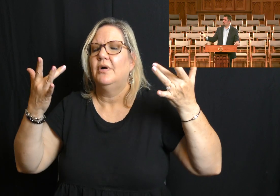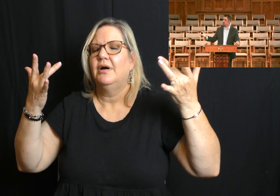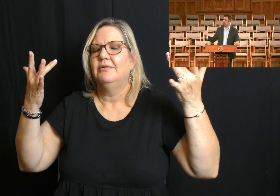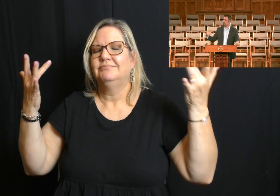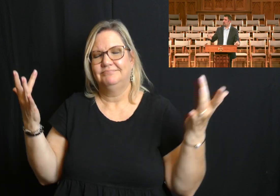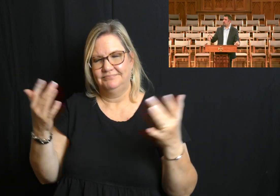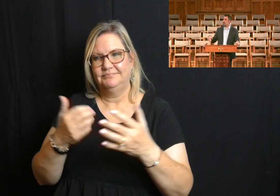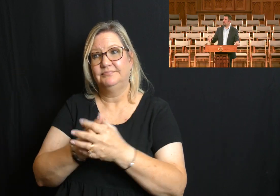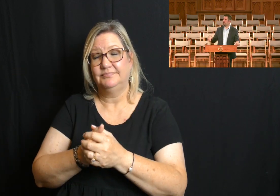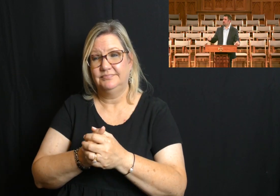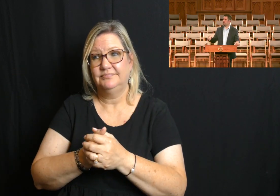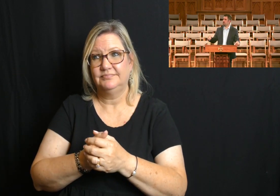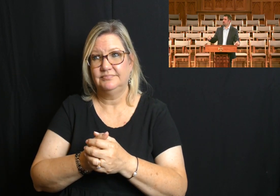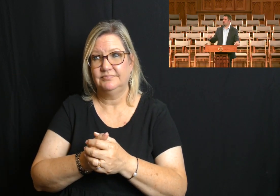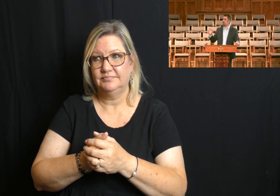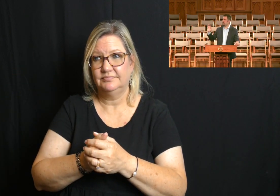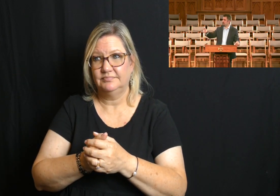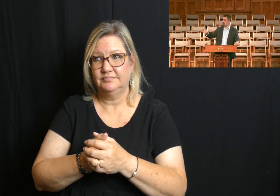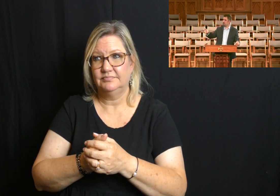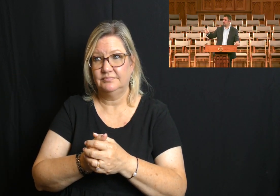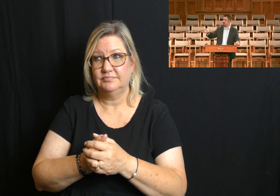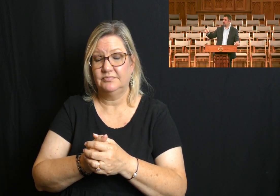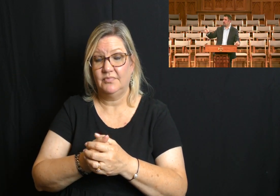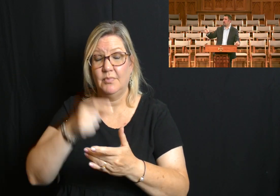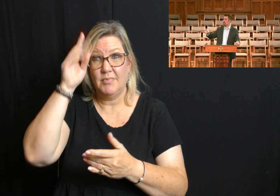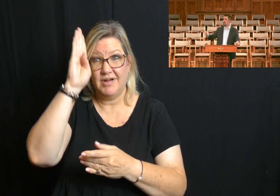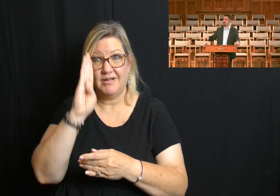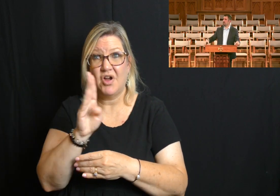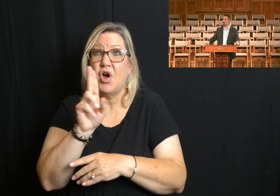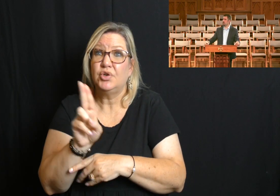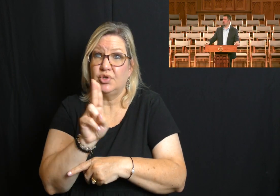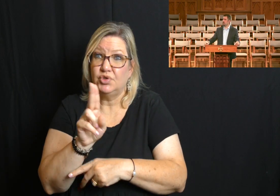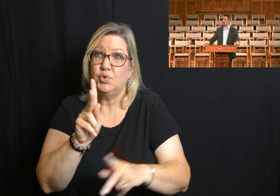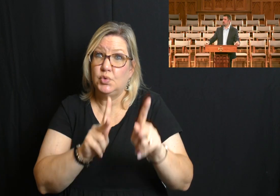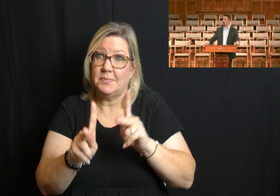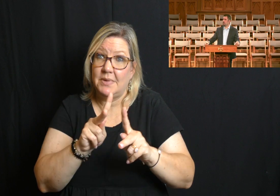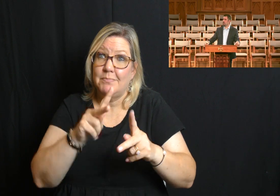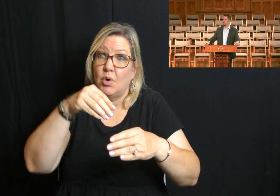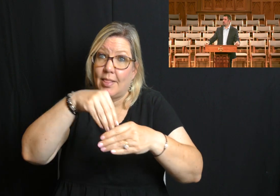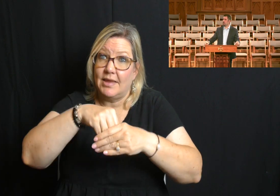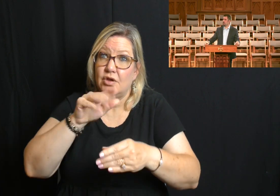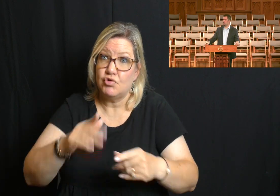He uses people in our lives to speak truth into our lives.